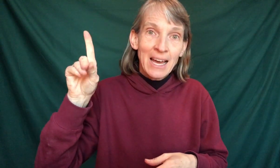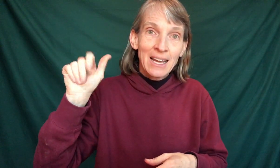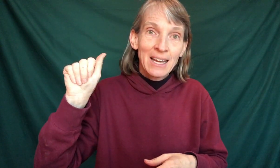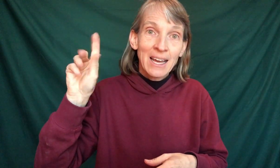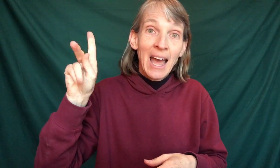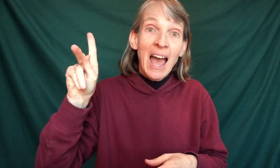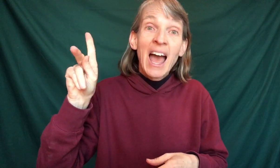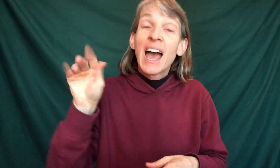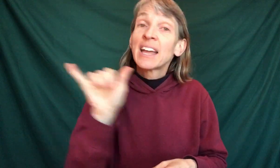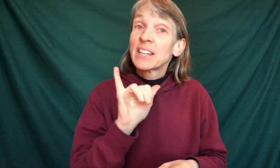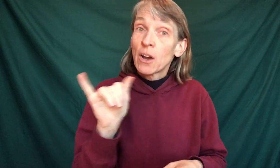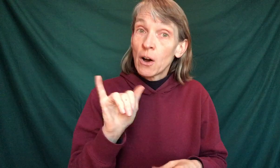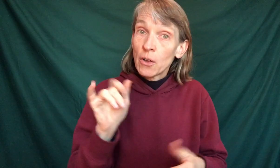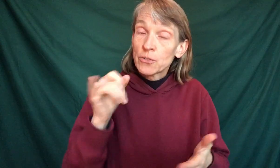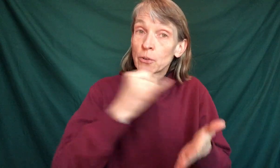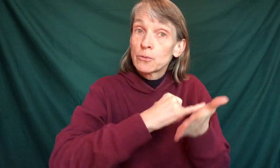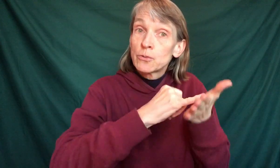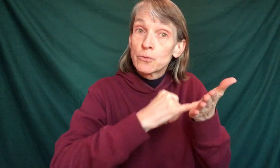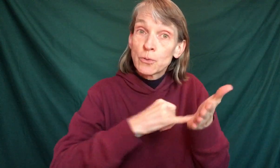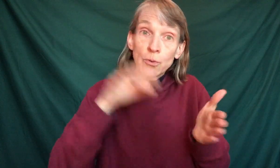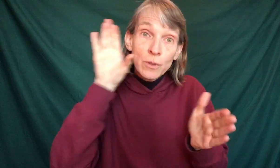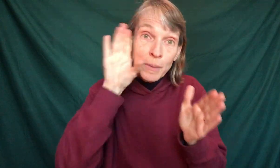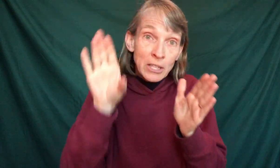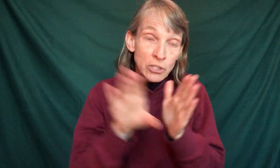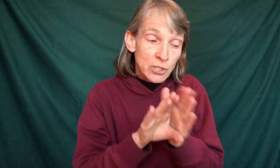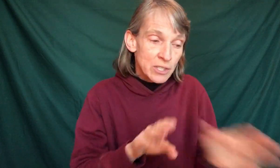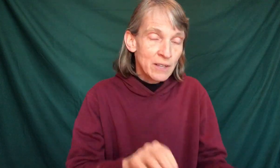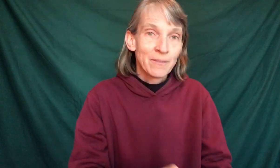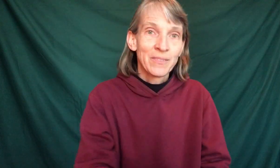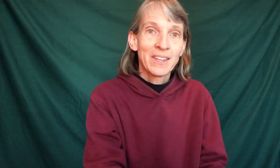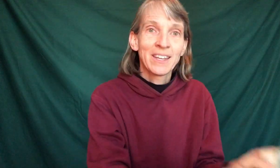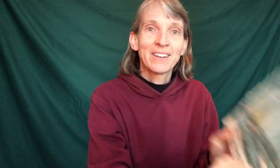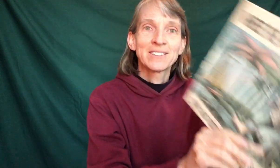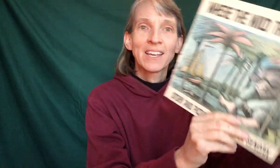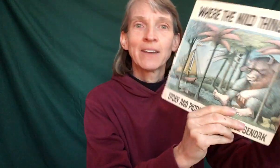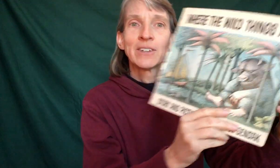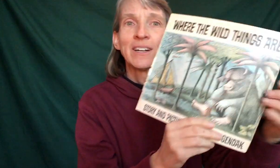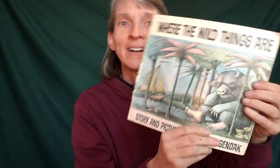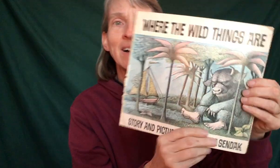Sendak, and he also drew the pictures. Here's the cover.